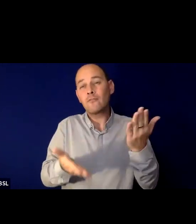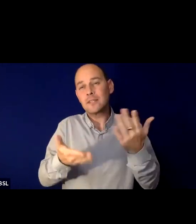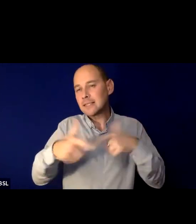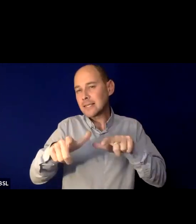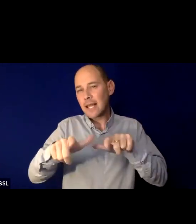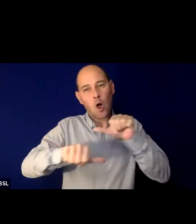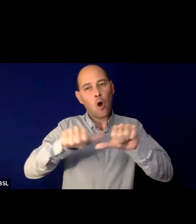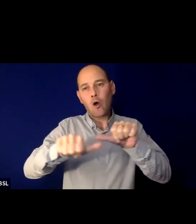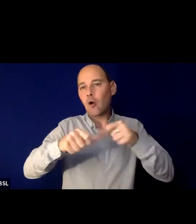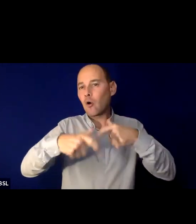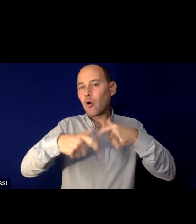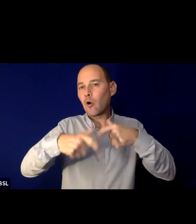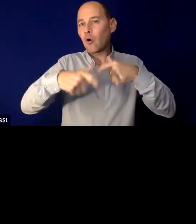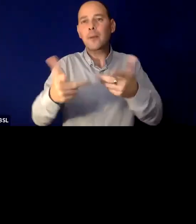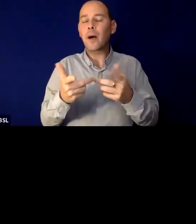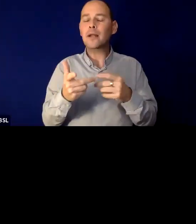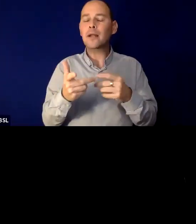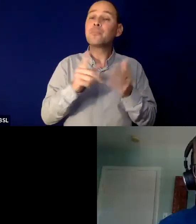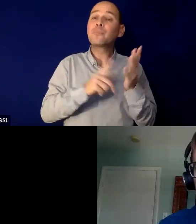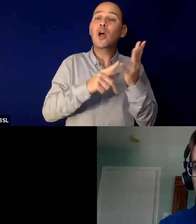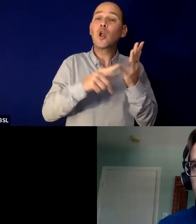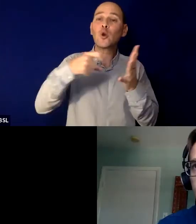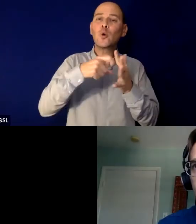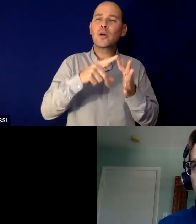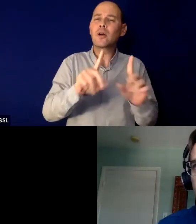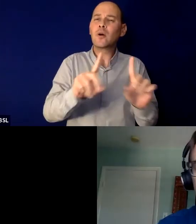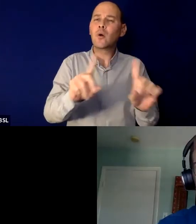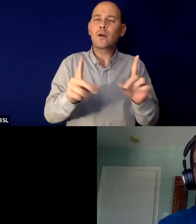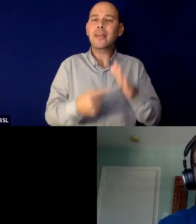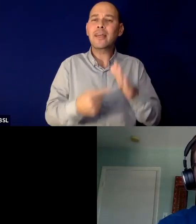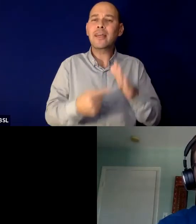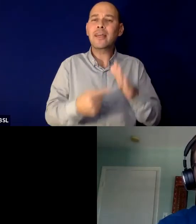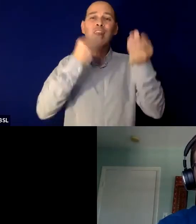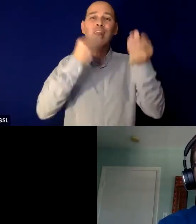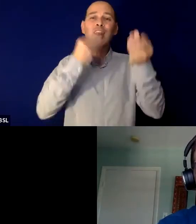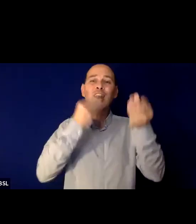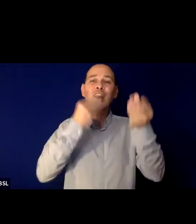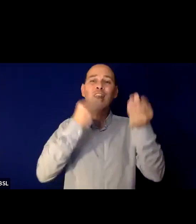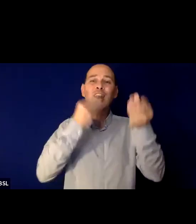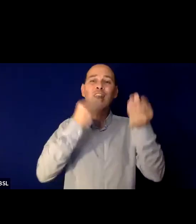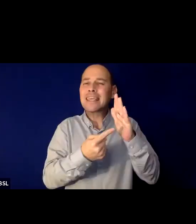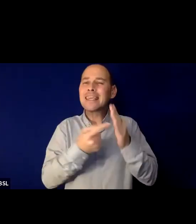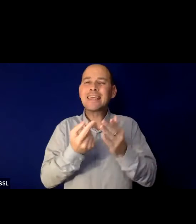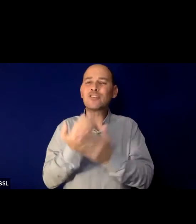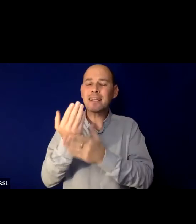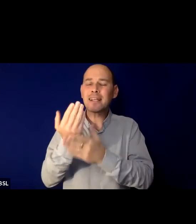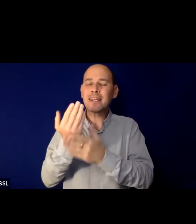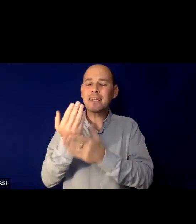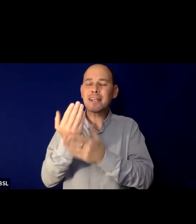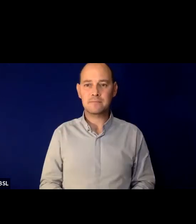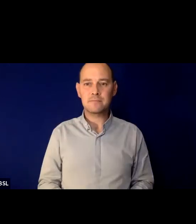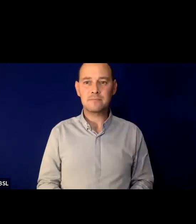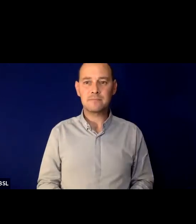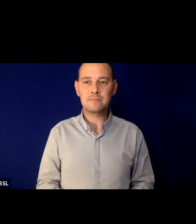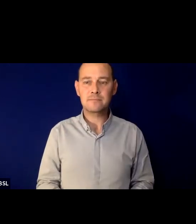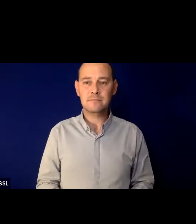if you could just say a few words about what would you see some of those kind of key learnings and trends are? Sure, yeah. So I